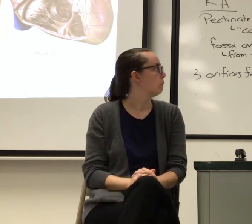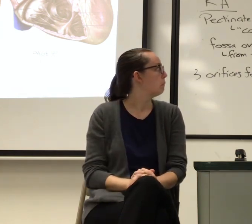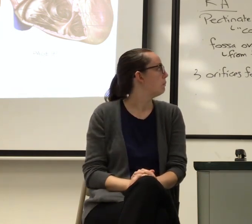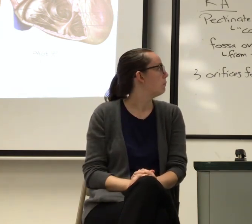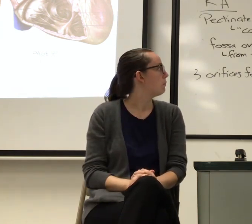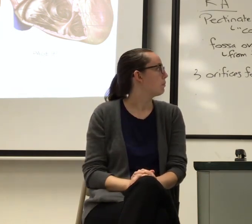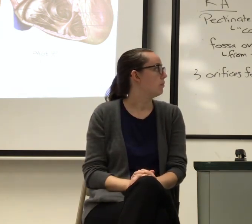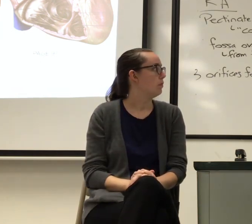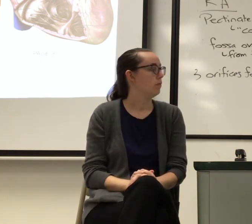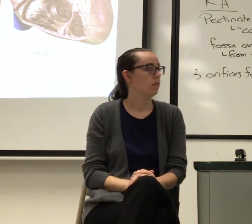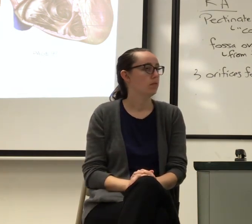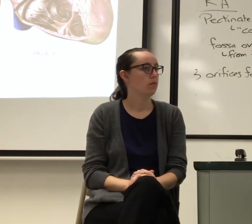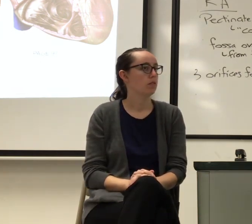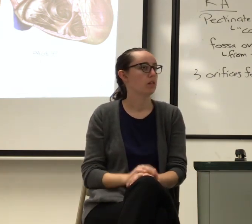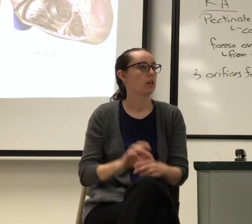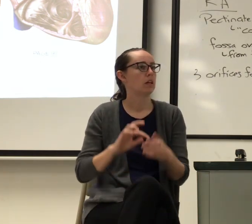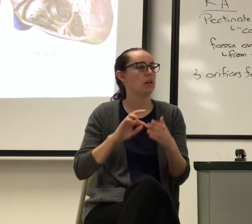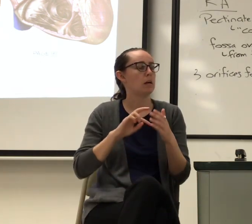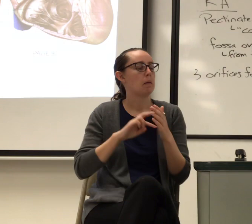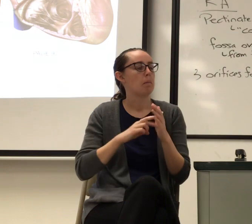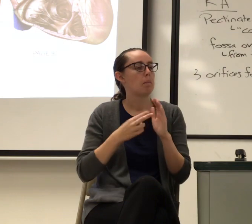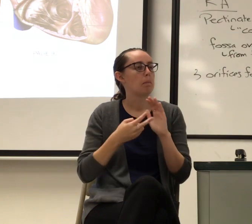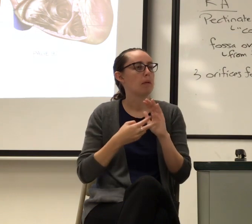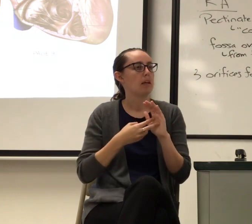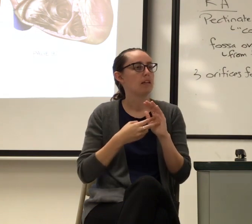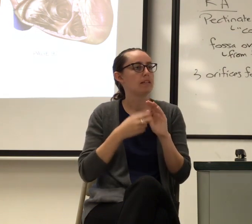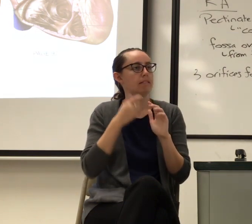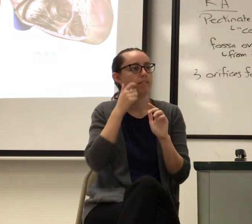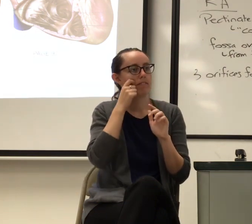Which means crossbars of flesh.